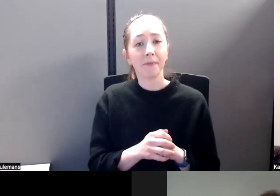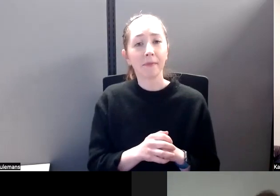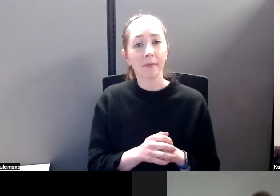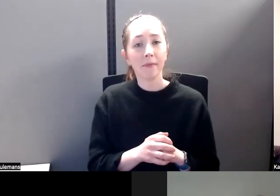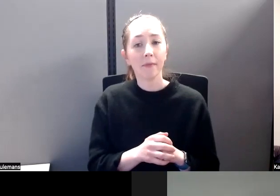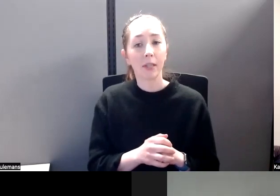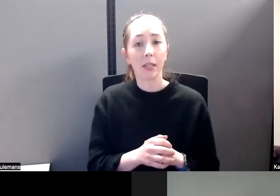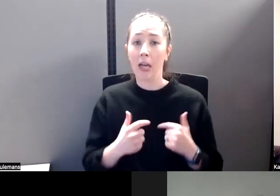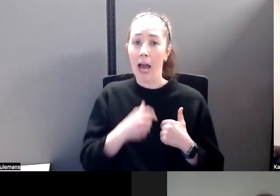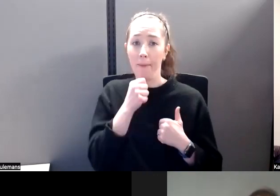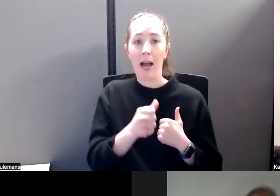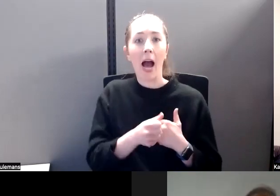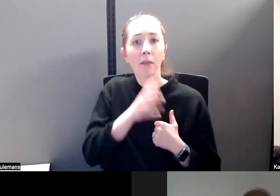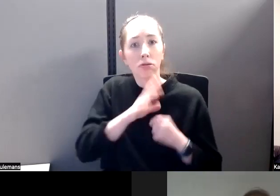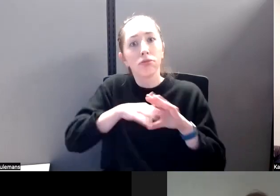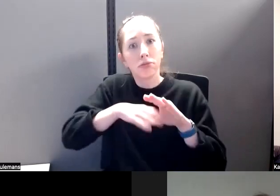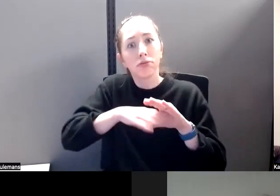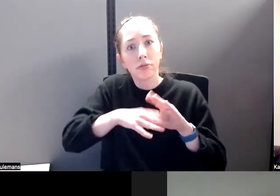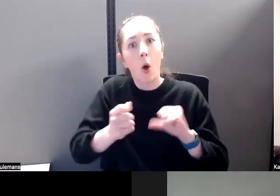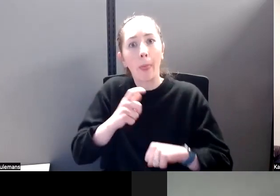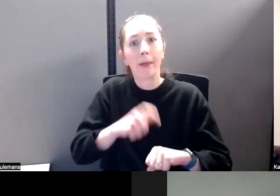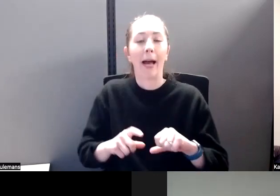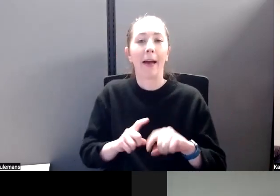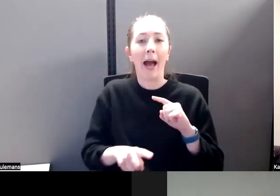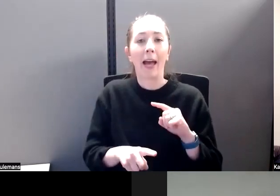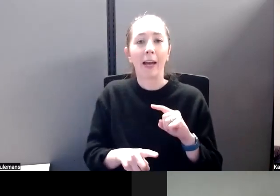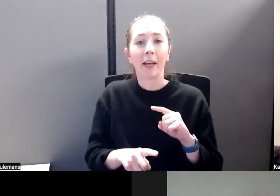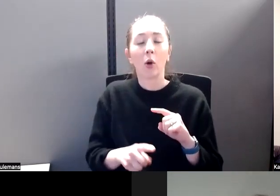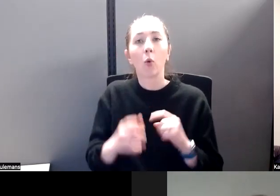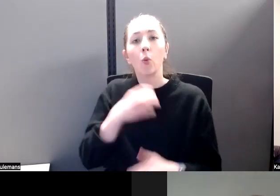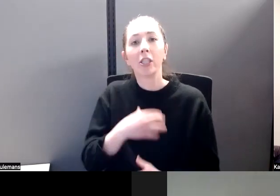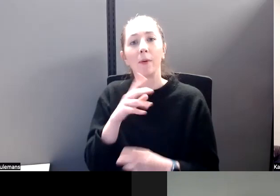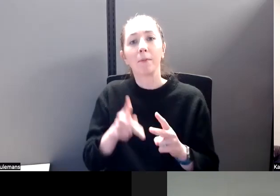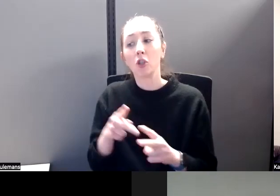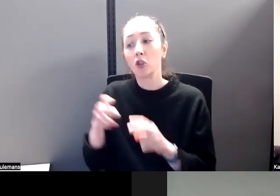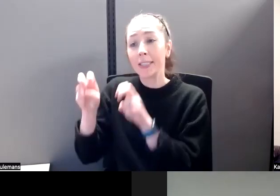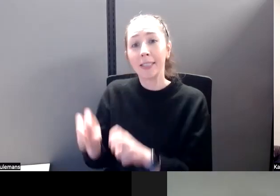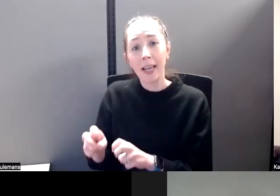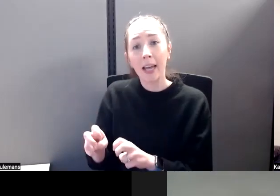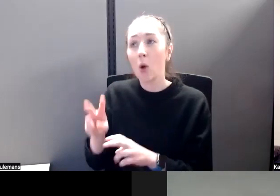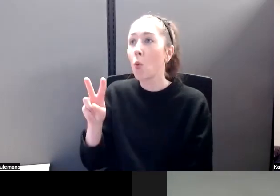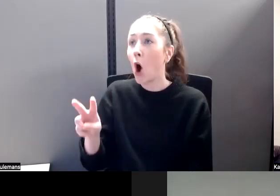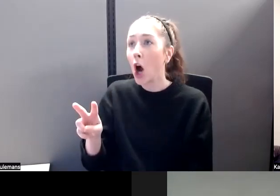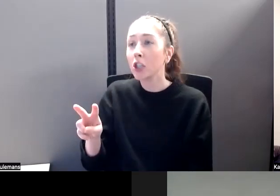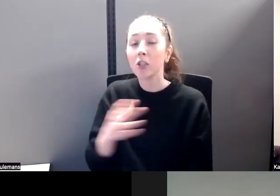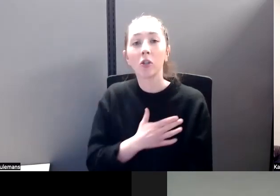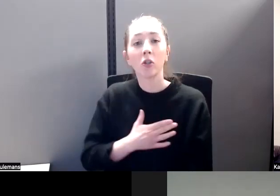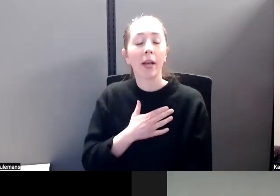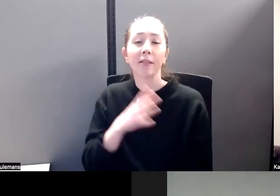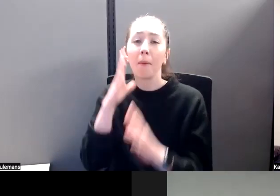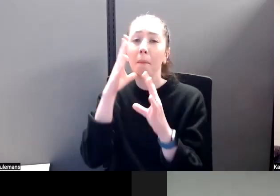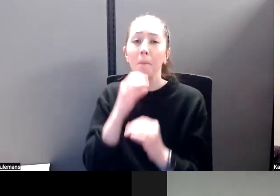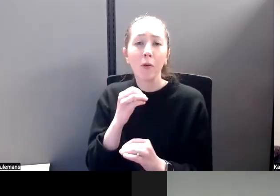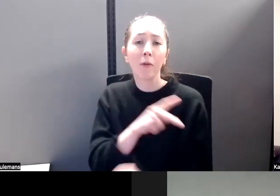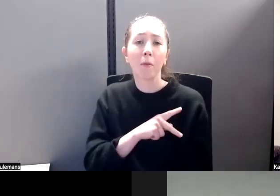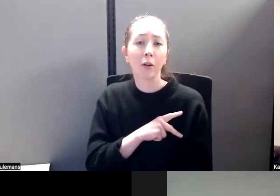not like that. I talk 50 miles a minute. You know, I would really like to be somebody that can just sit and be and watch. I think it's a beautiful trait about